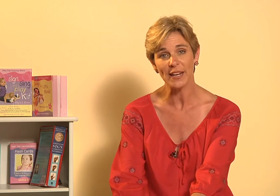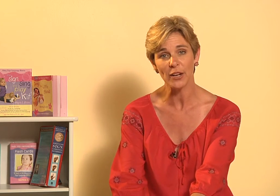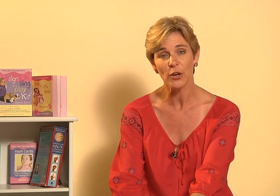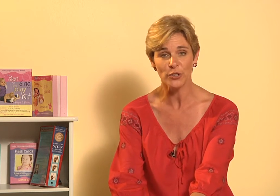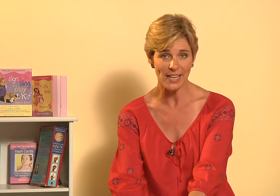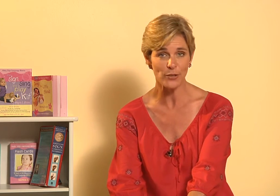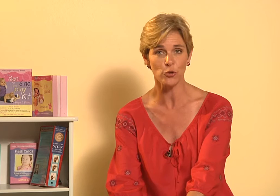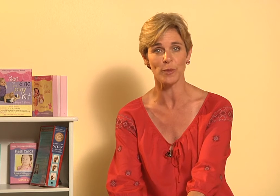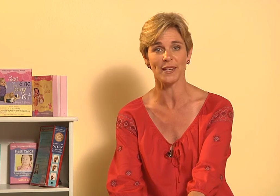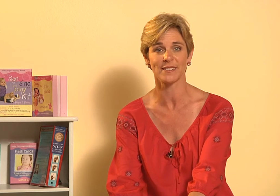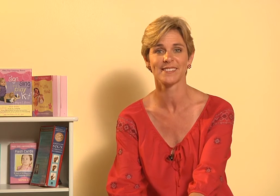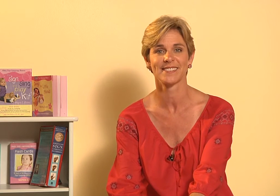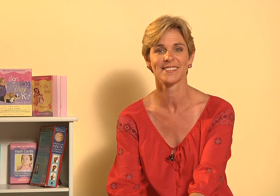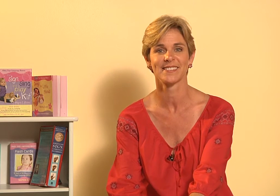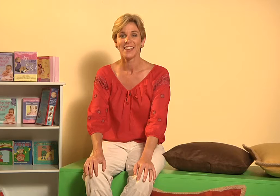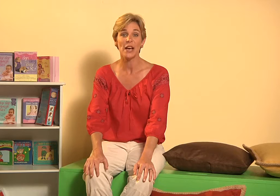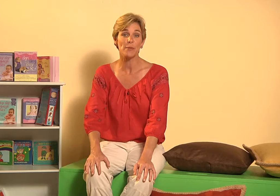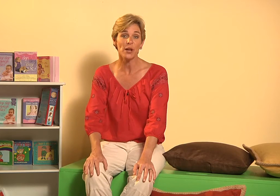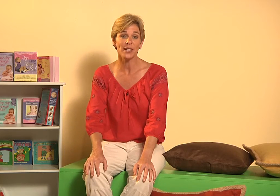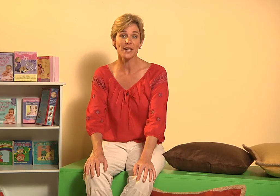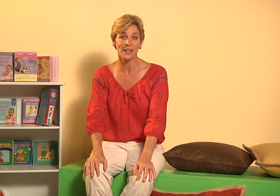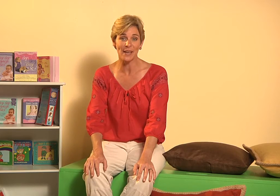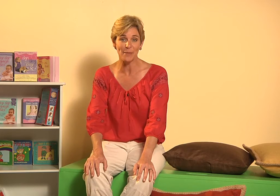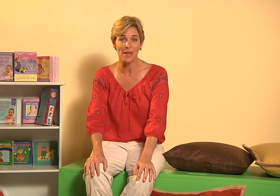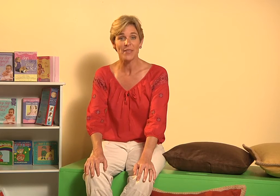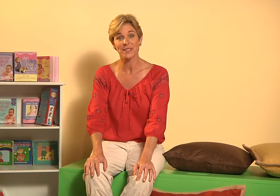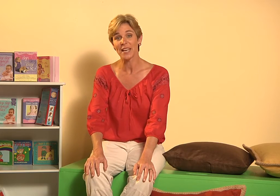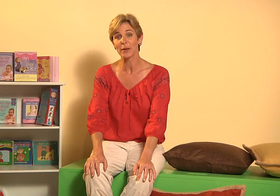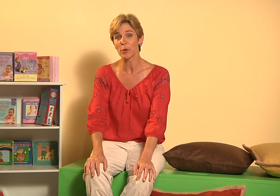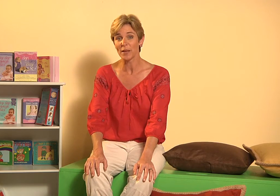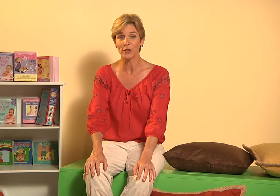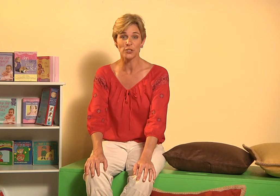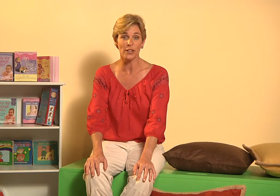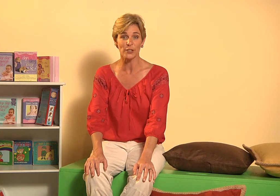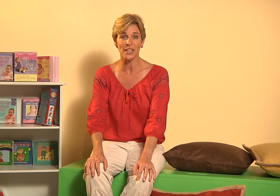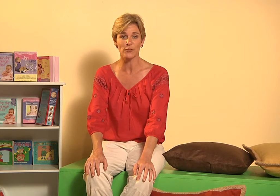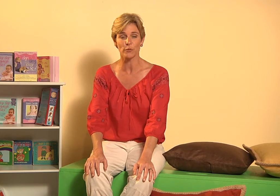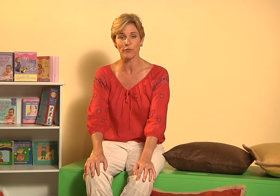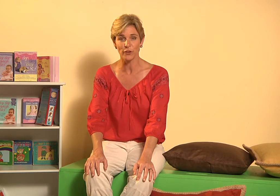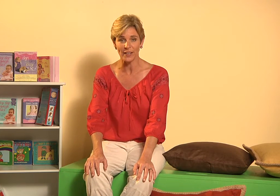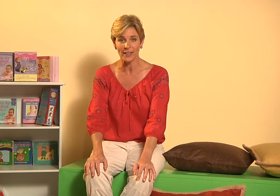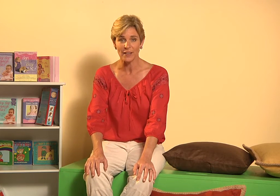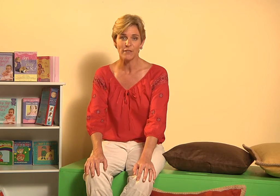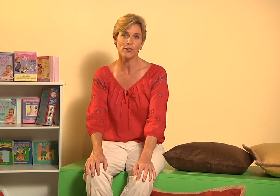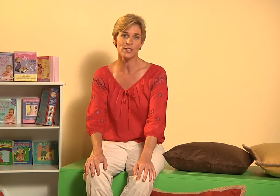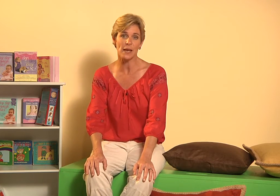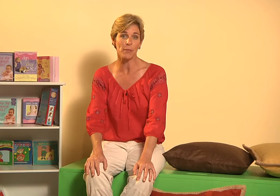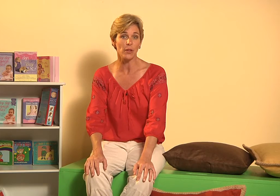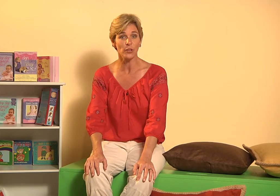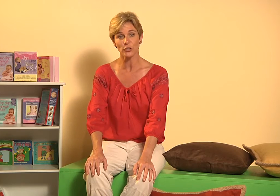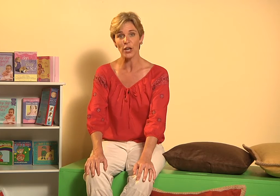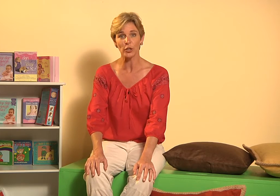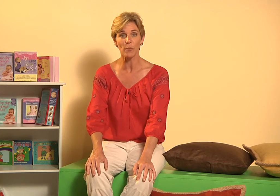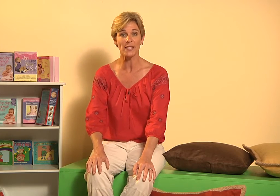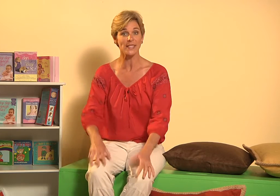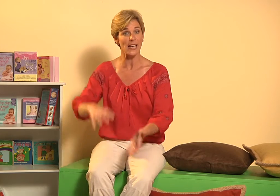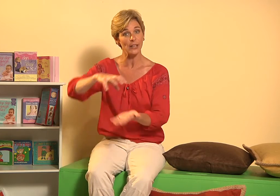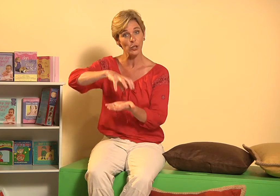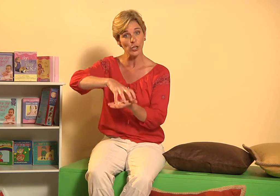biting, or tantruming. Now, I'm not going to claim that signing will make your toddler tantrum-free. For example, your toddler might sign